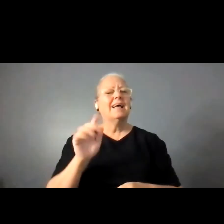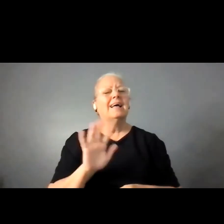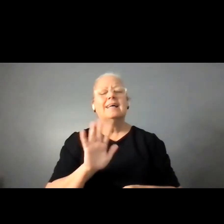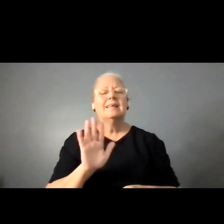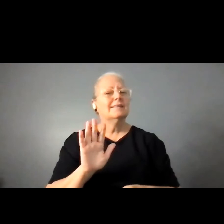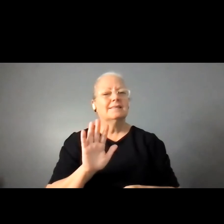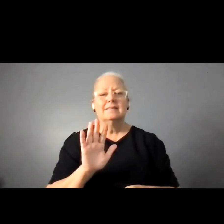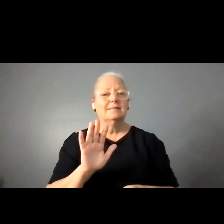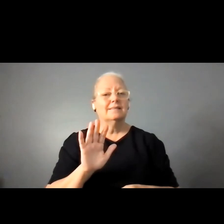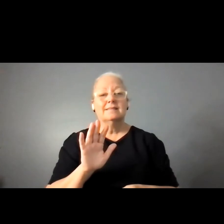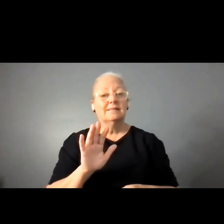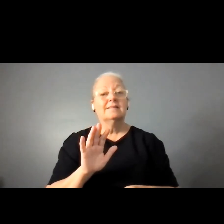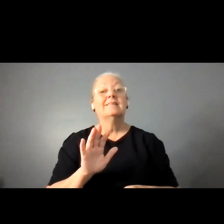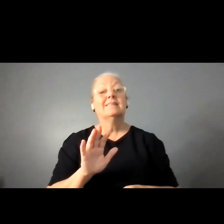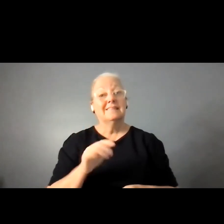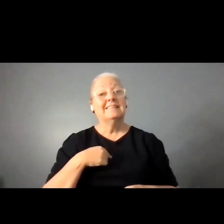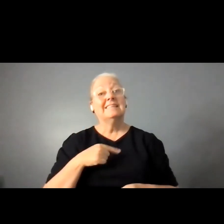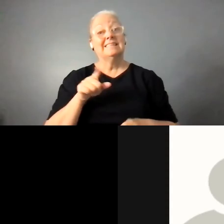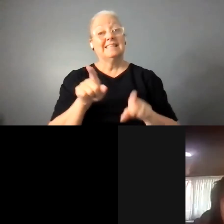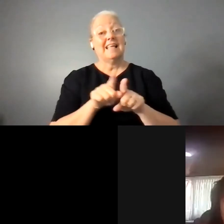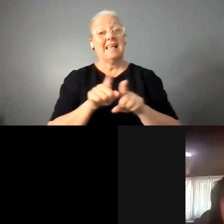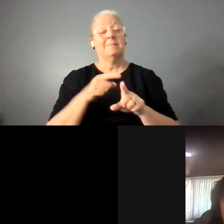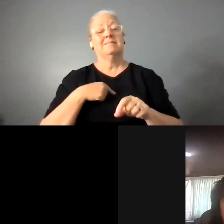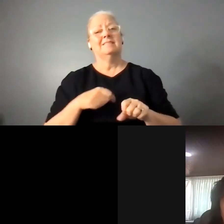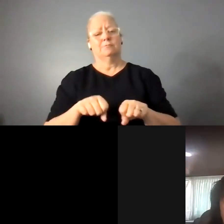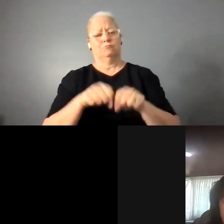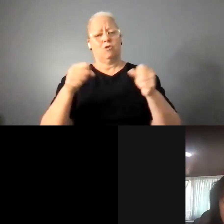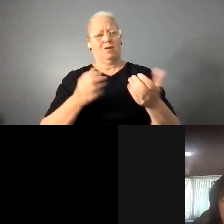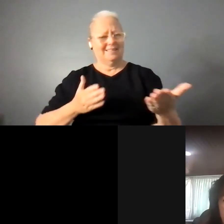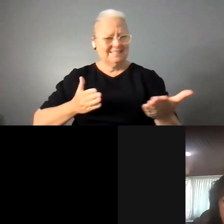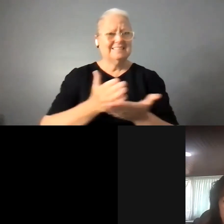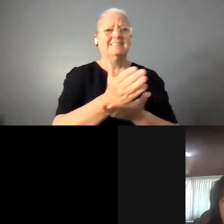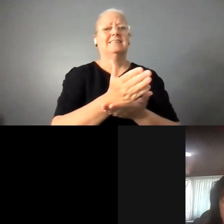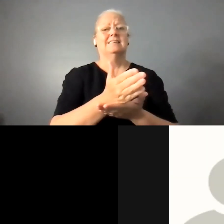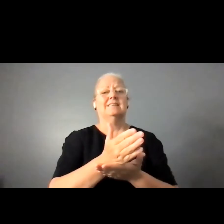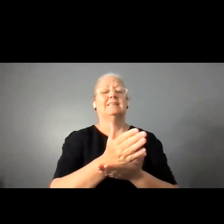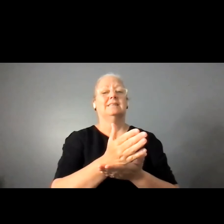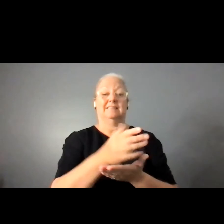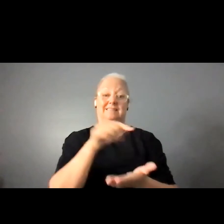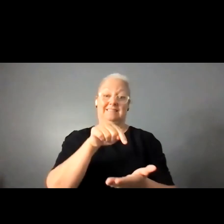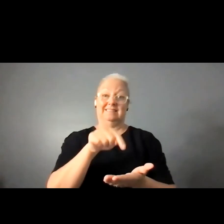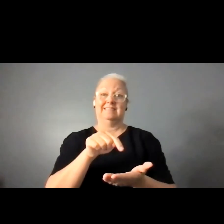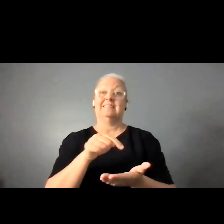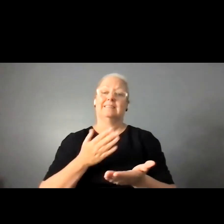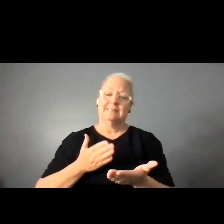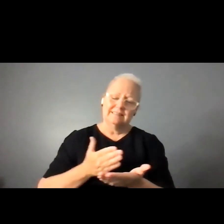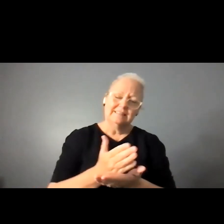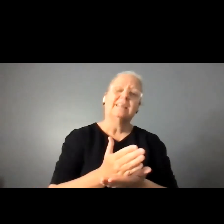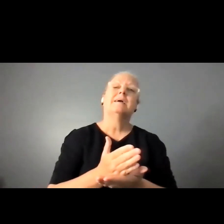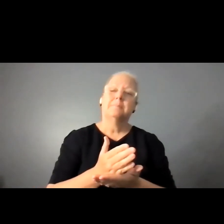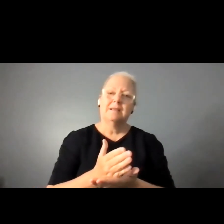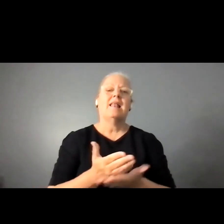this is broken, and that I think this is all broken, then we can have more